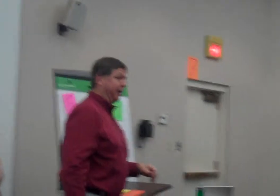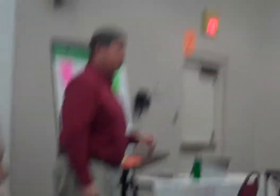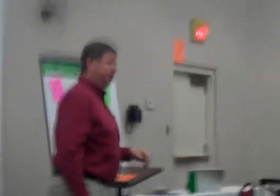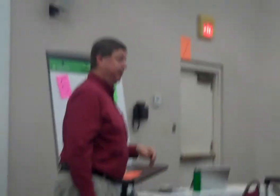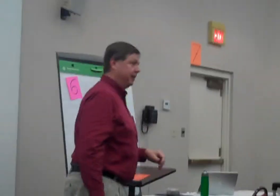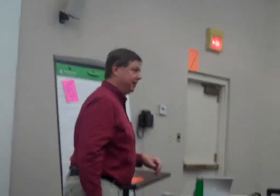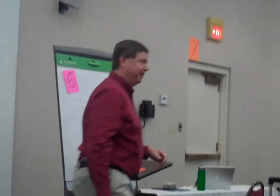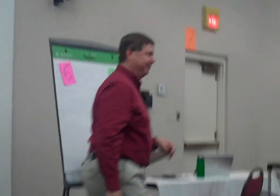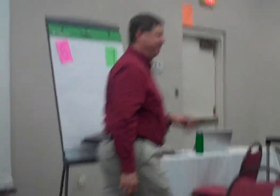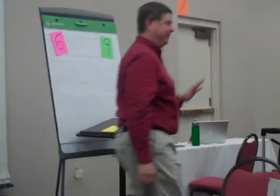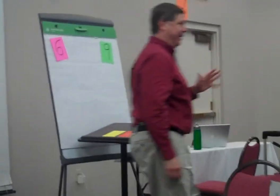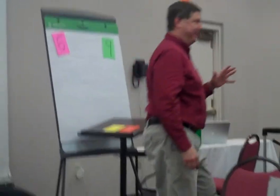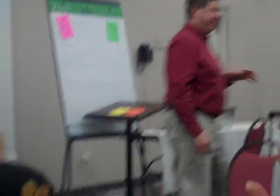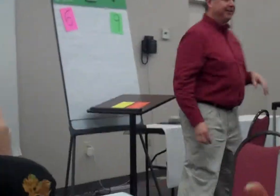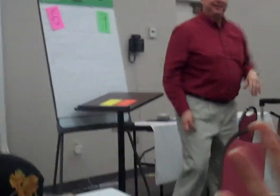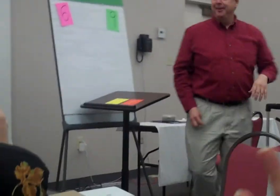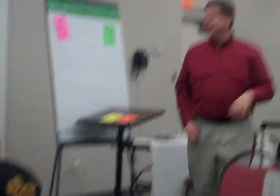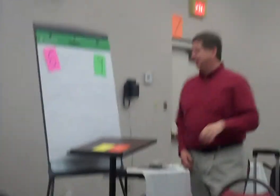That help?